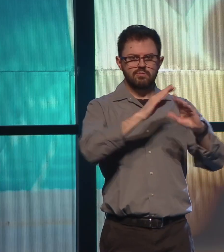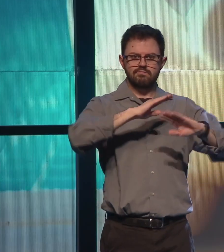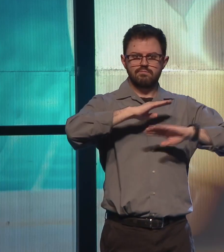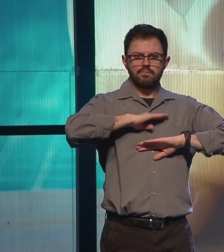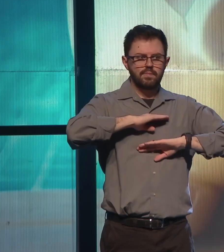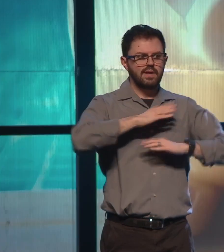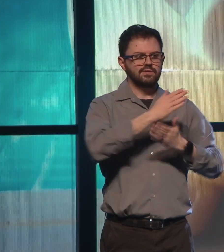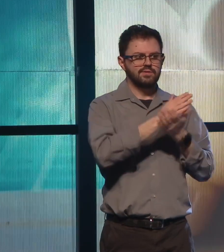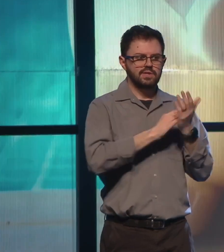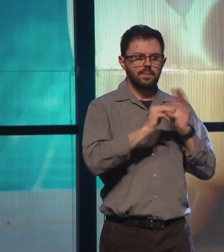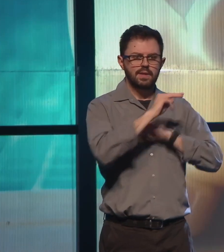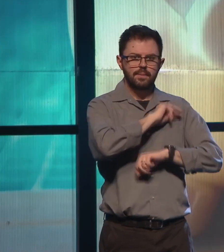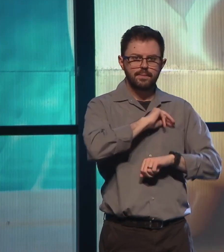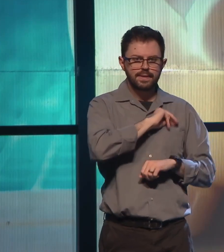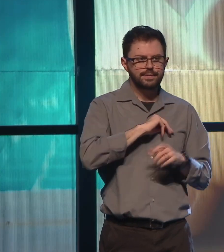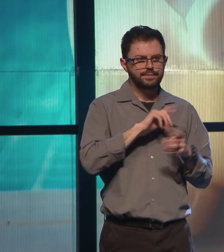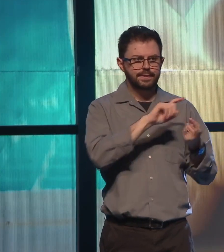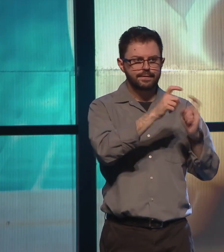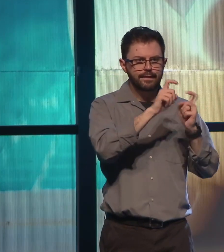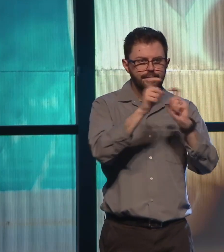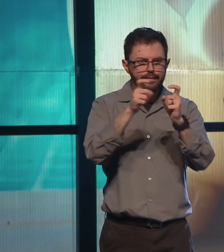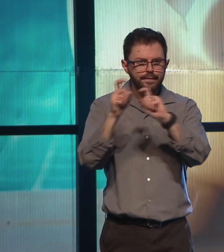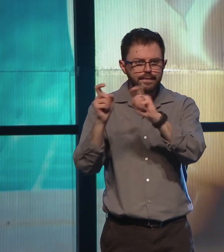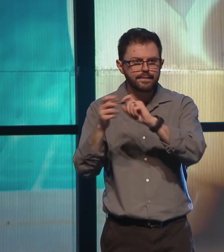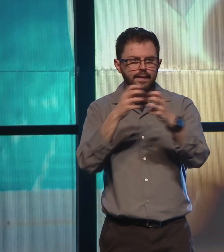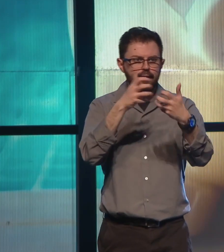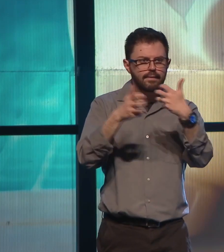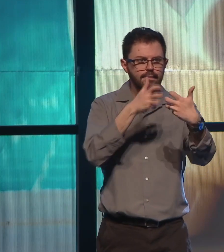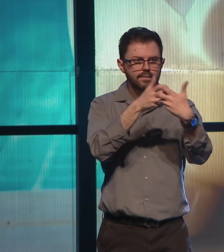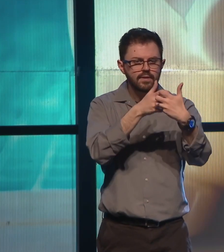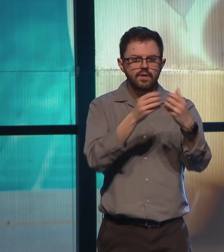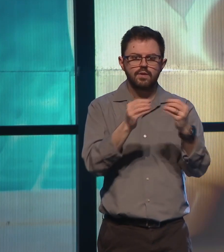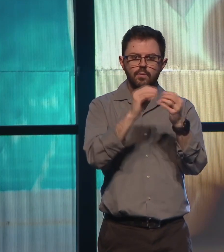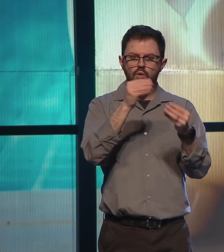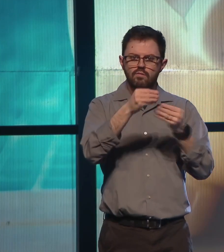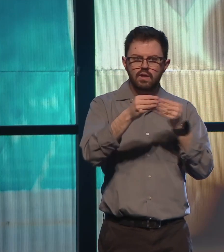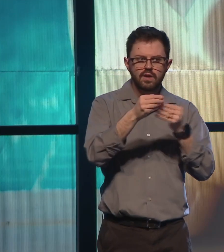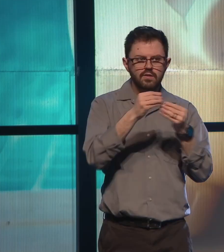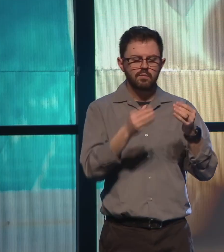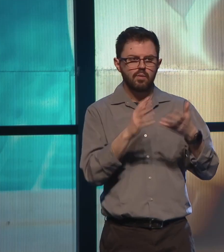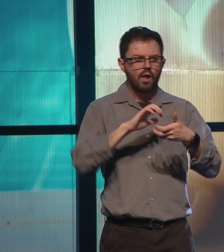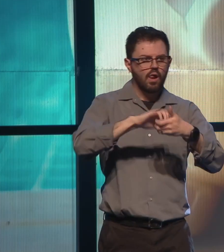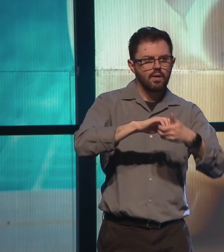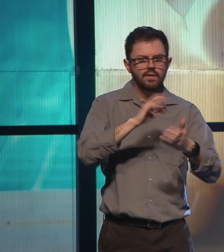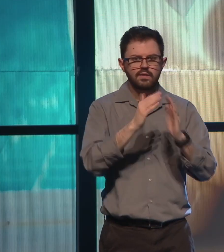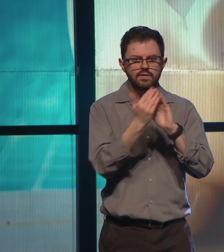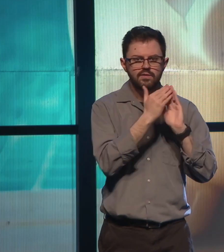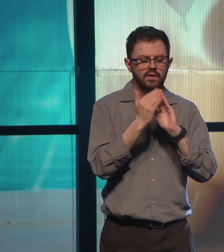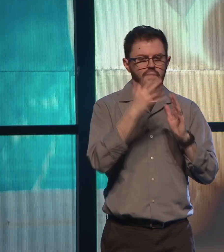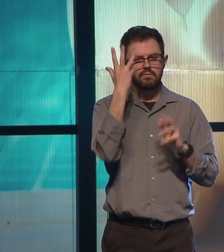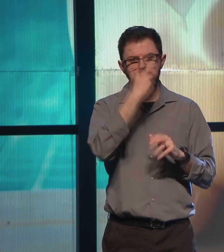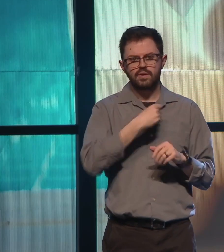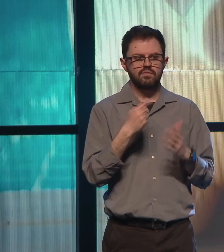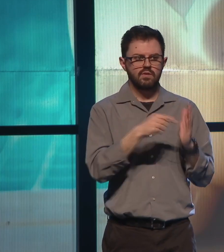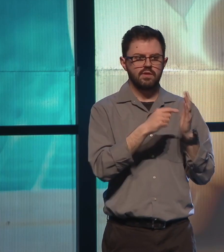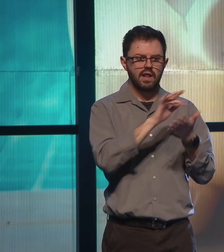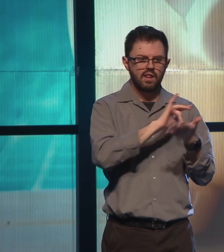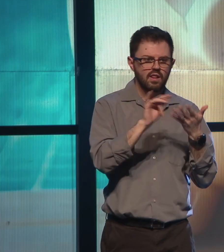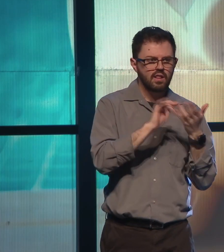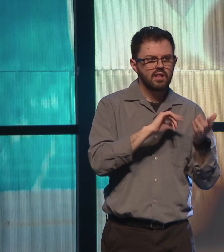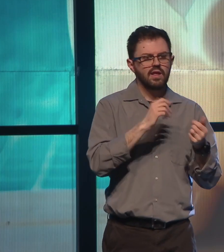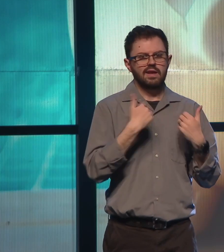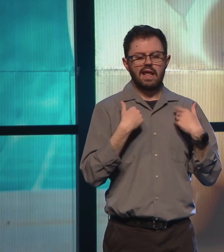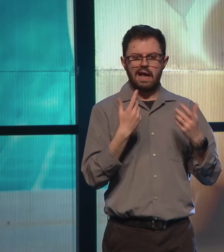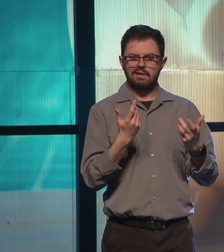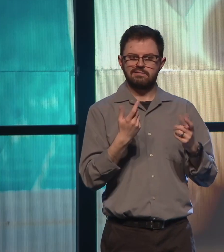around, made it more nimble, flexible for the city, and like bam, there they were. And it's beautiful because the Gospel Center is going to be able to do work for years and